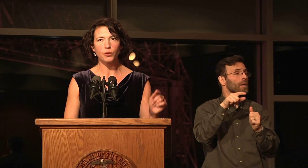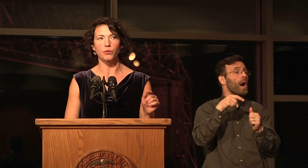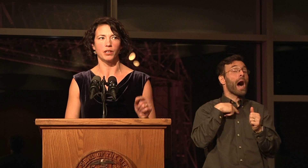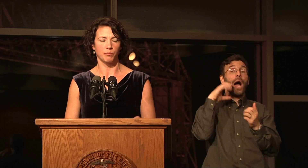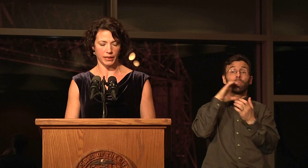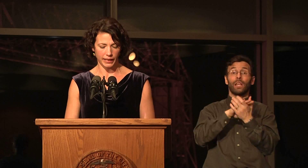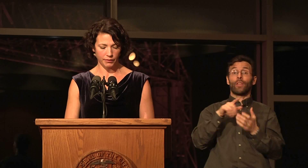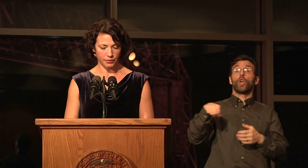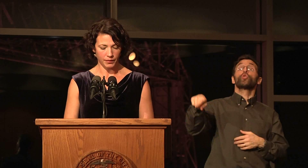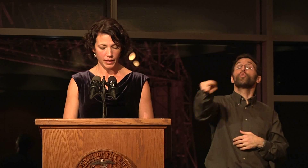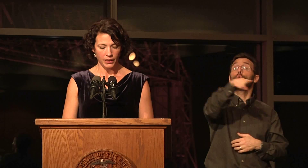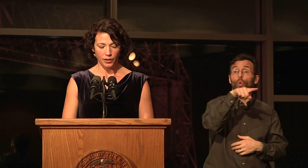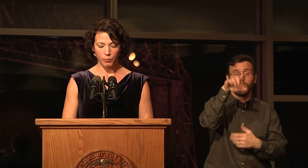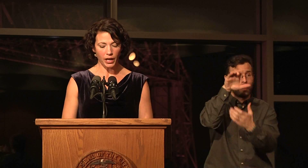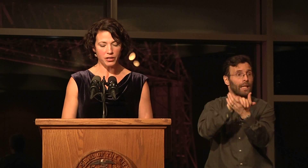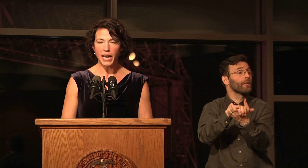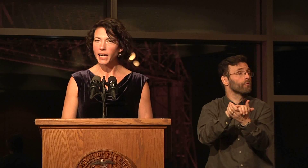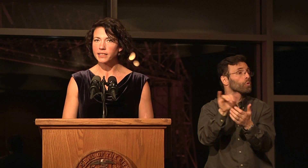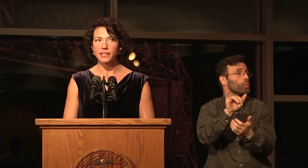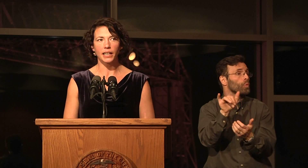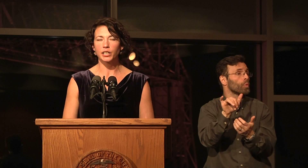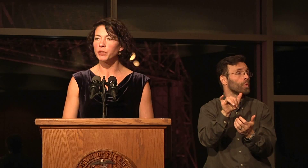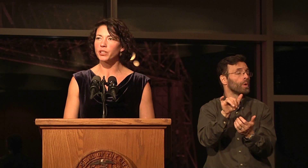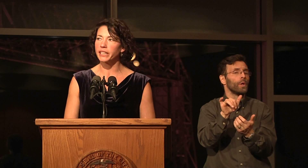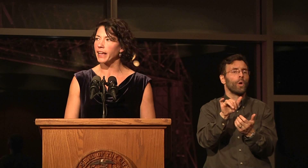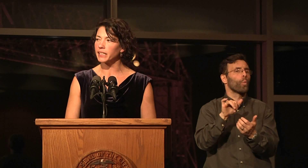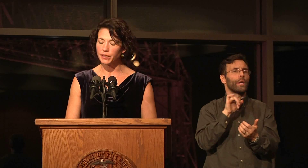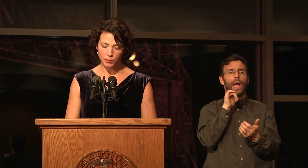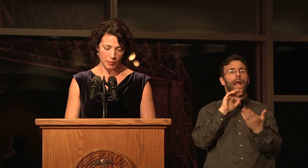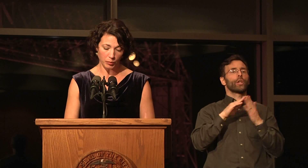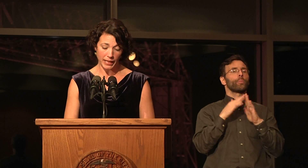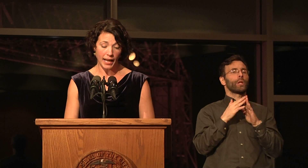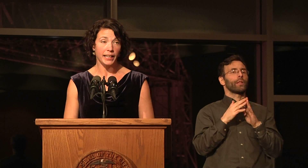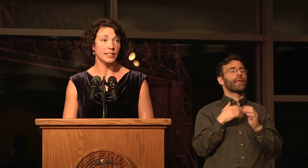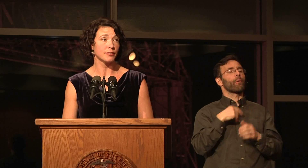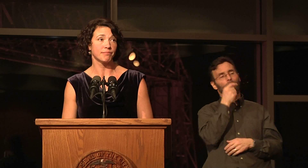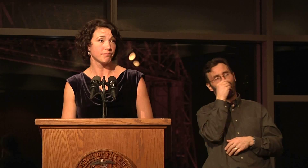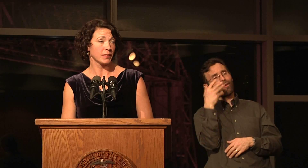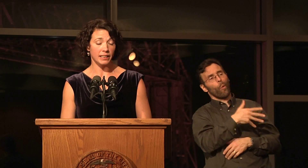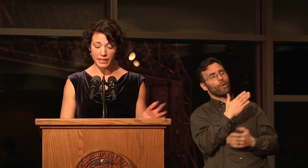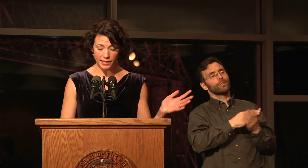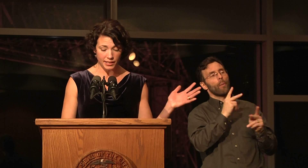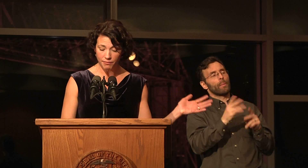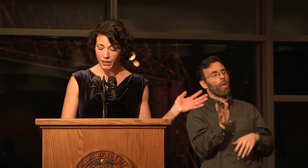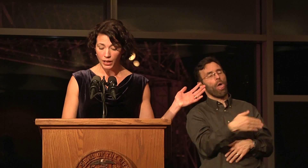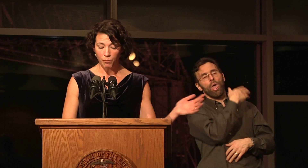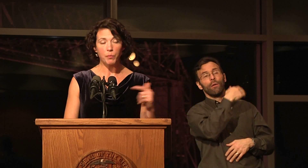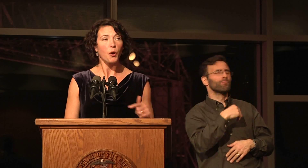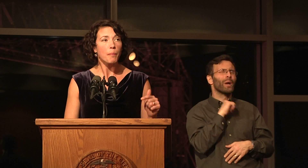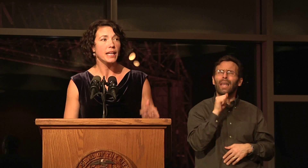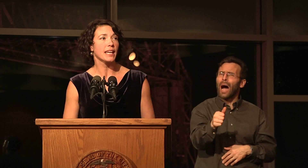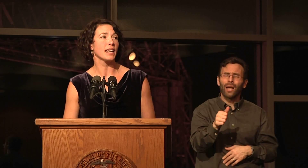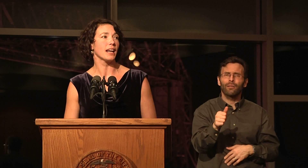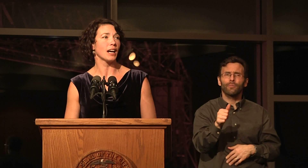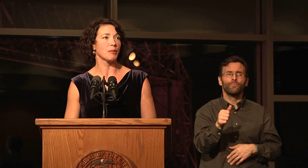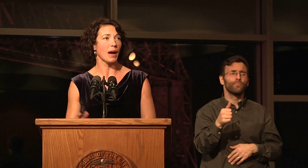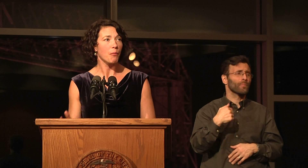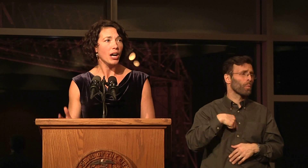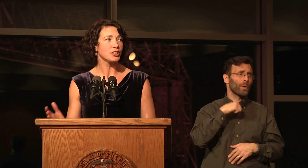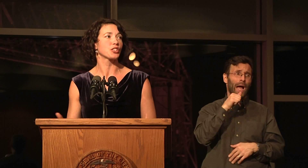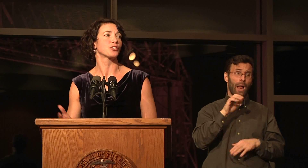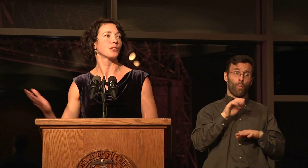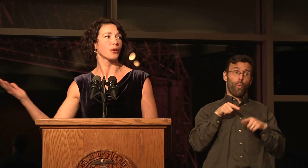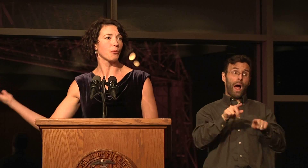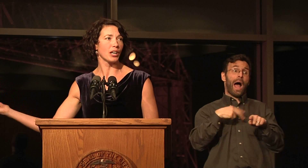that you believe that we are not a community that leaves people behind. At least we won't be on